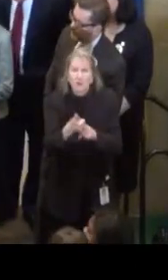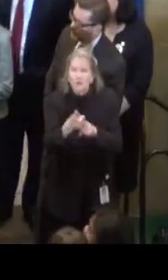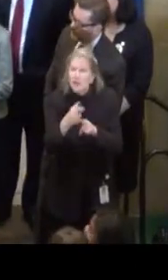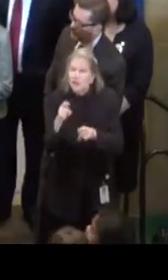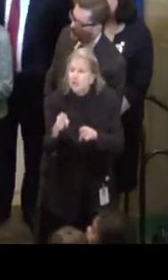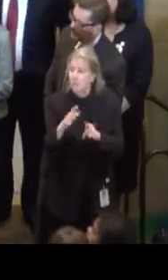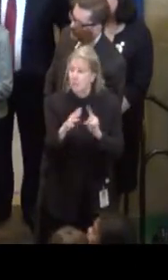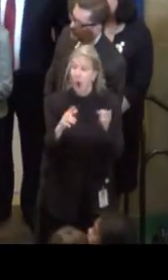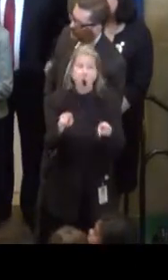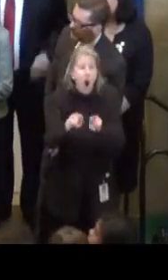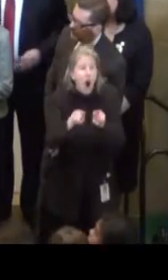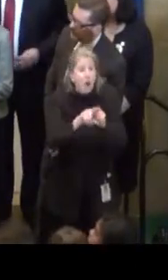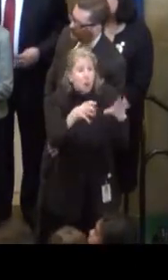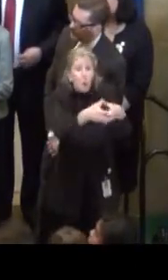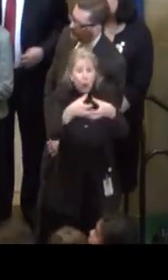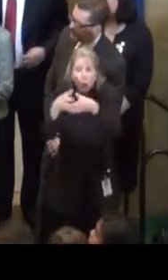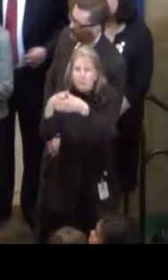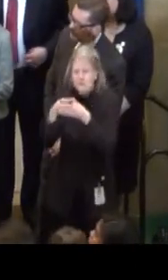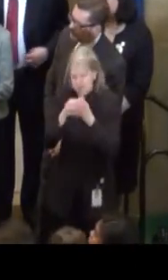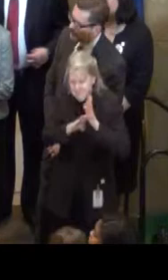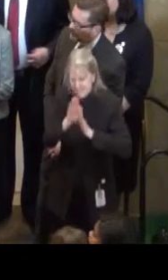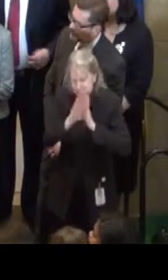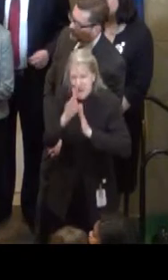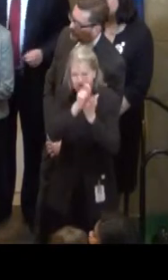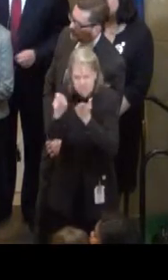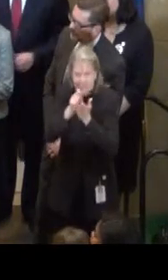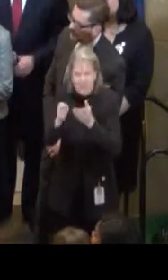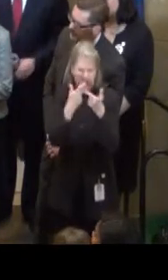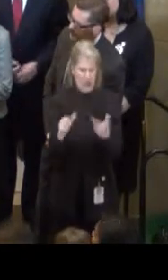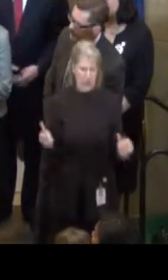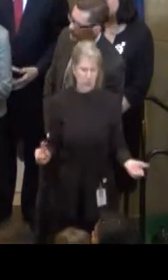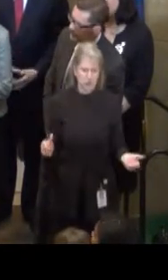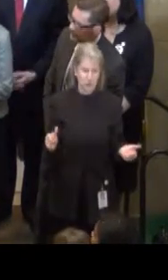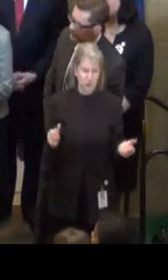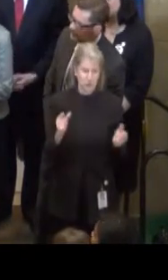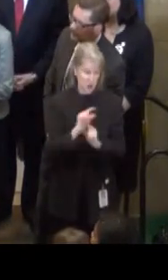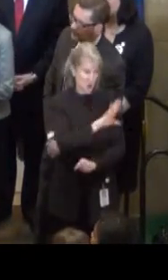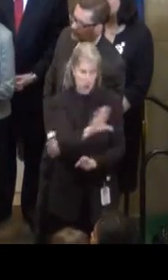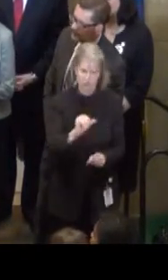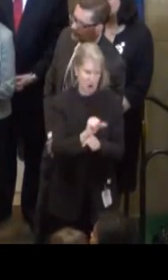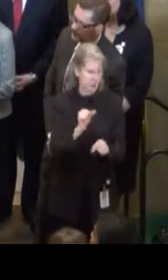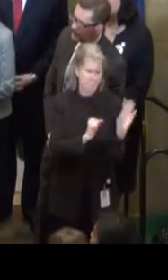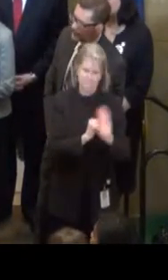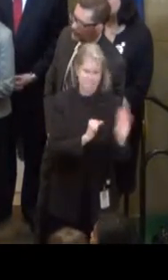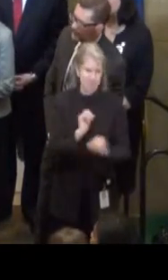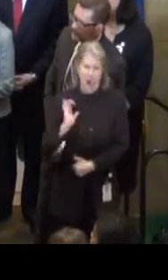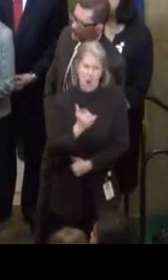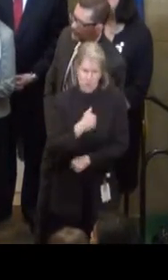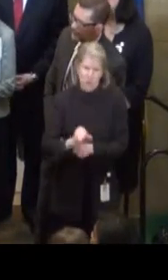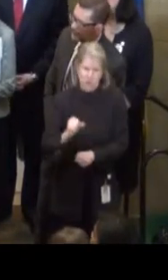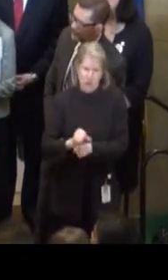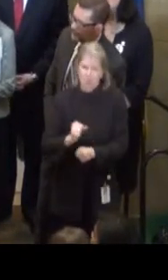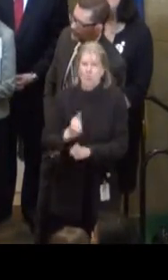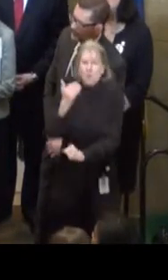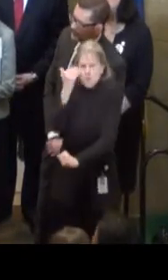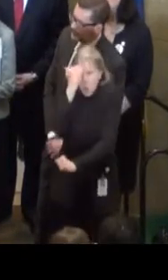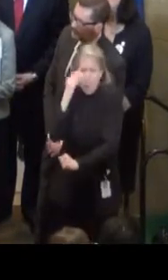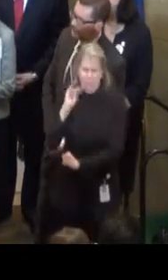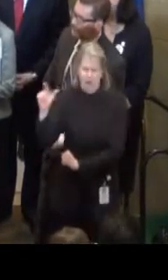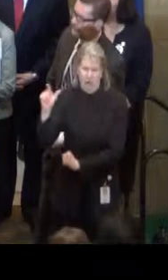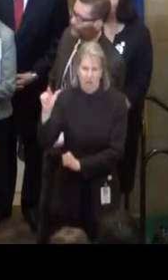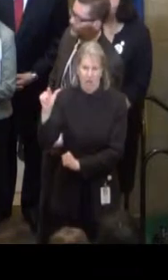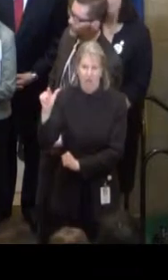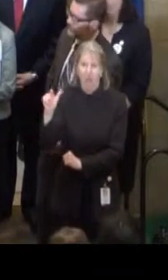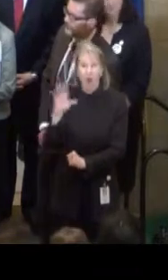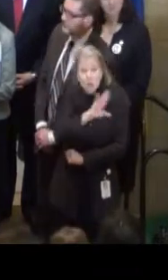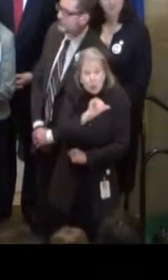of groups who have been working on this. That's not your job, Alex. Your job is